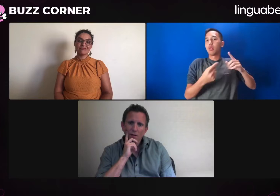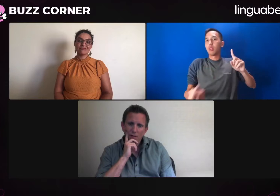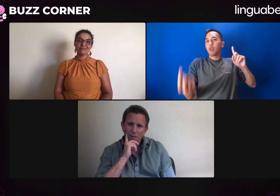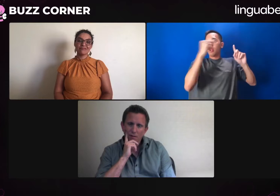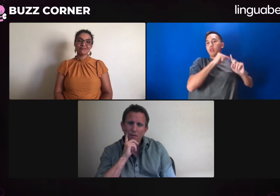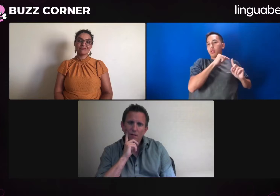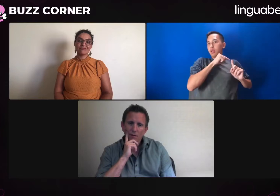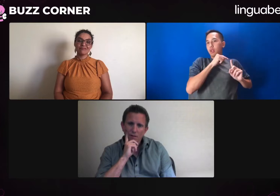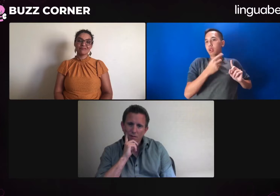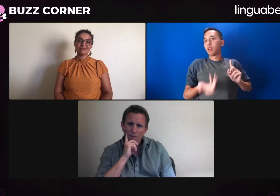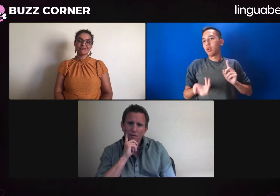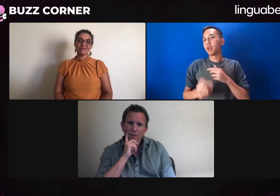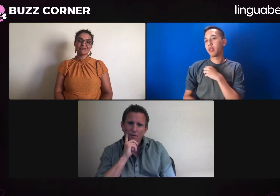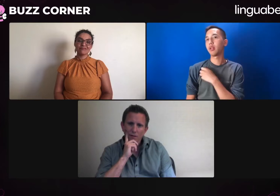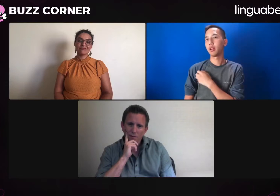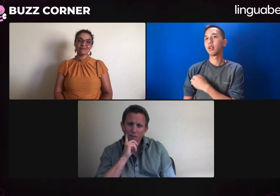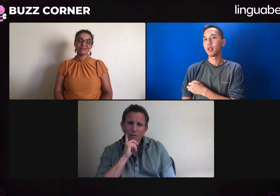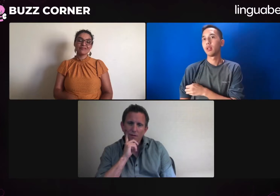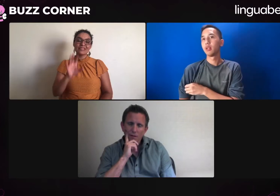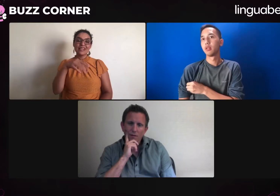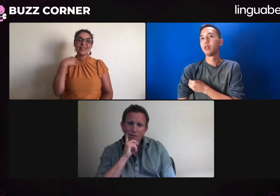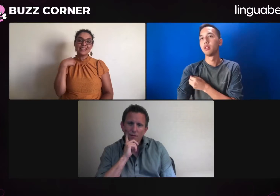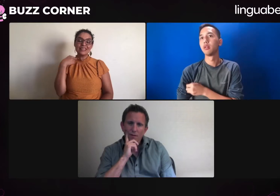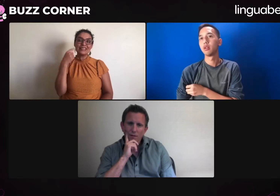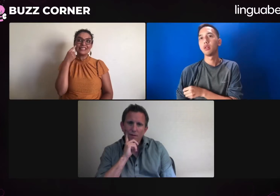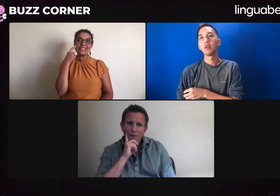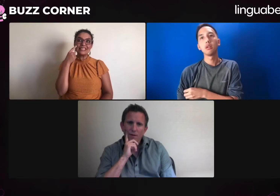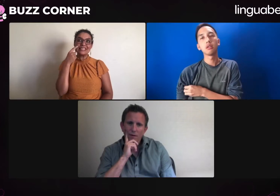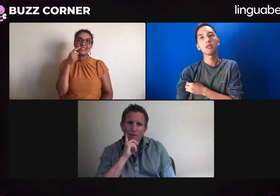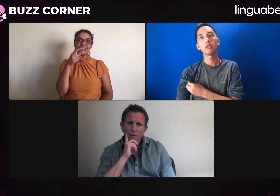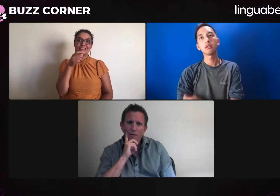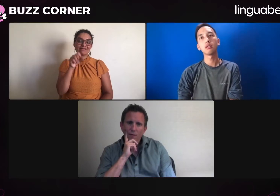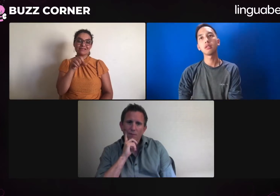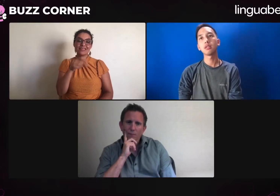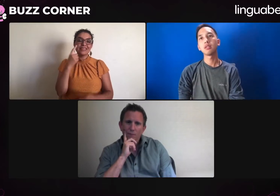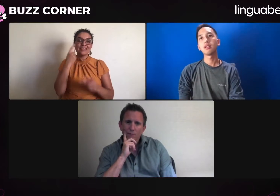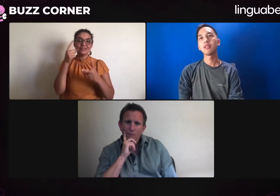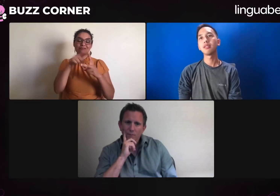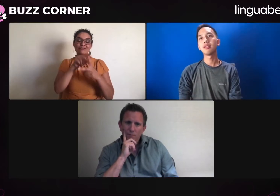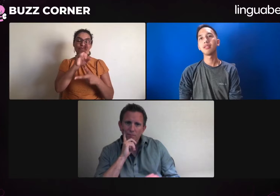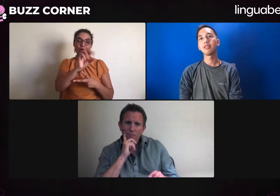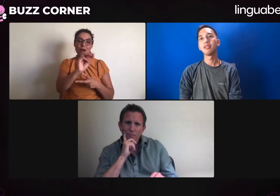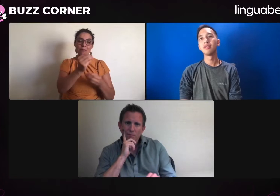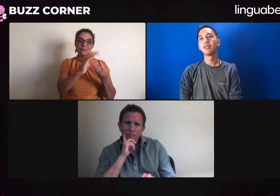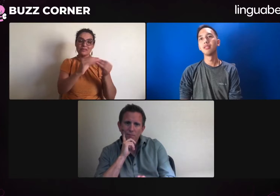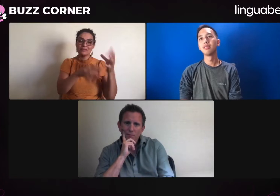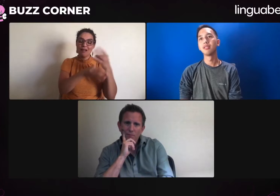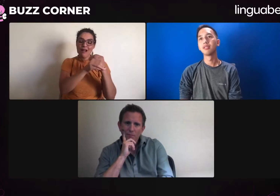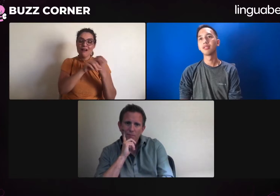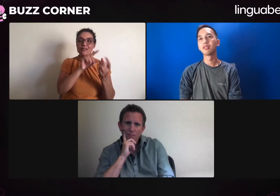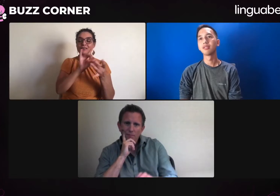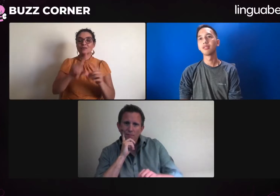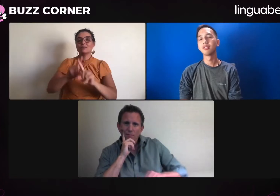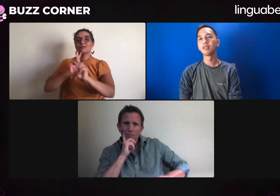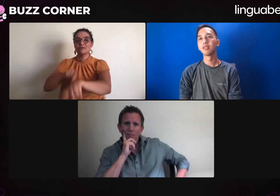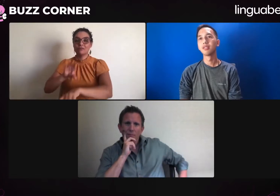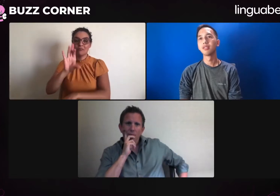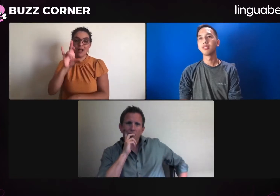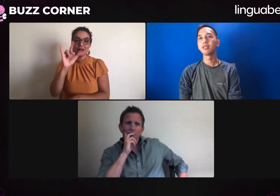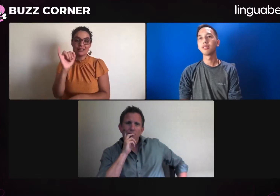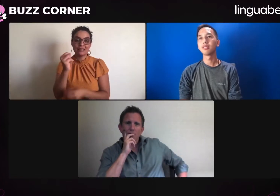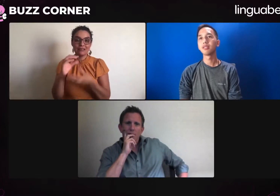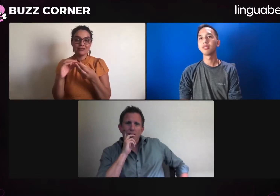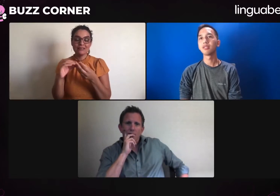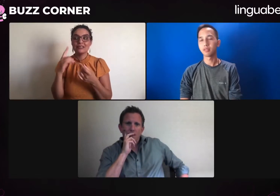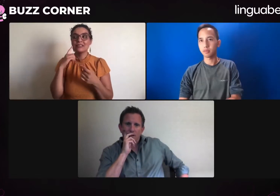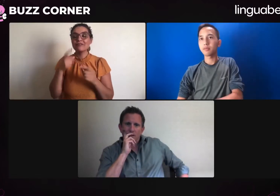us to discover what the source is until we really, really look at the true situation. So I want to add